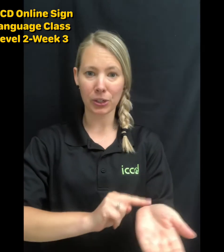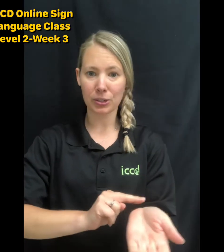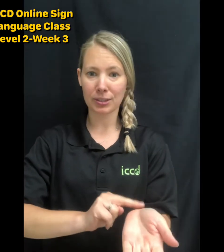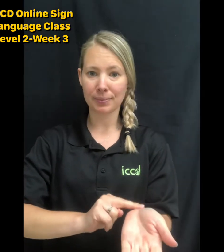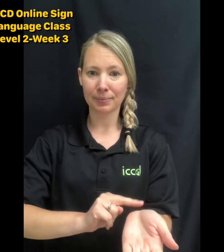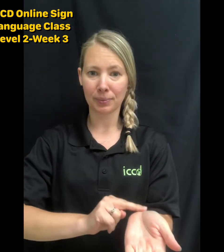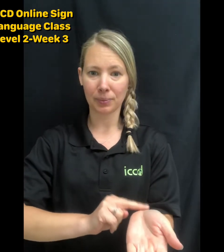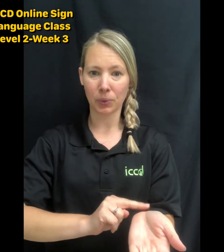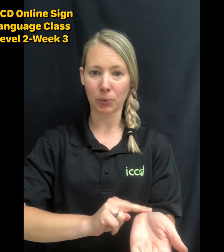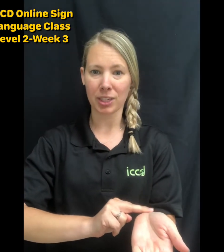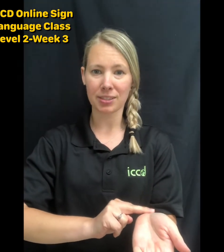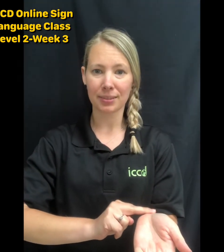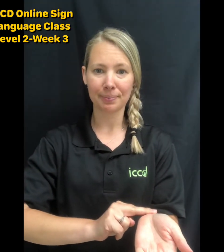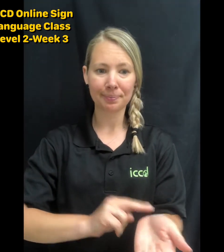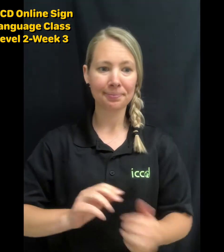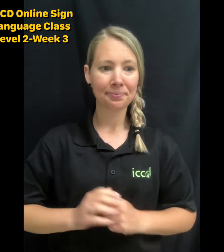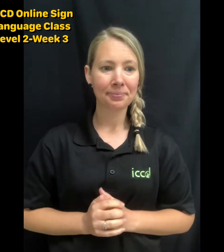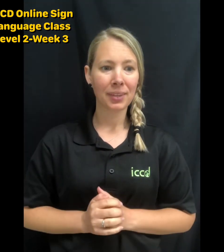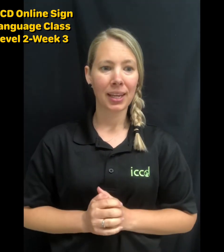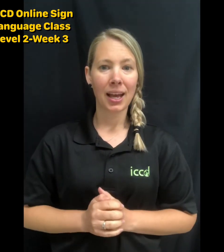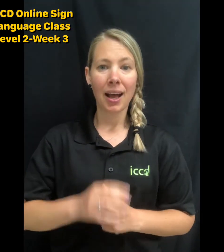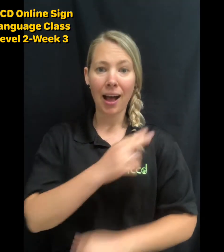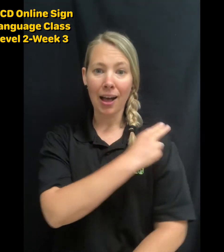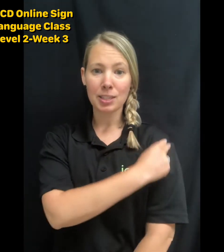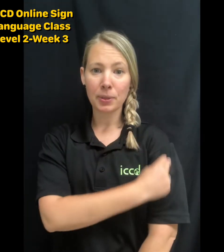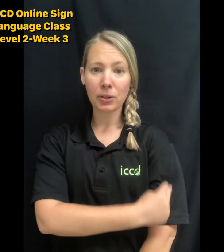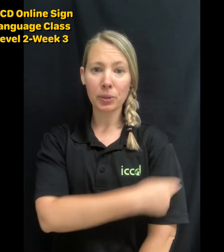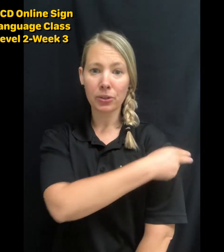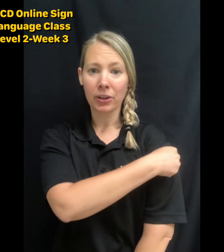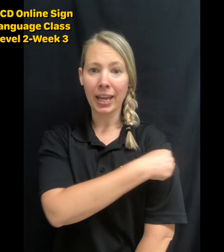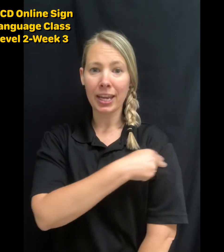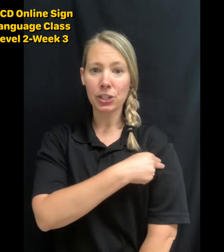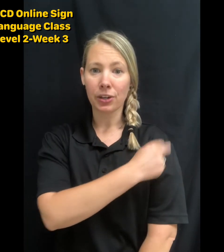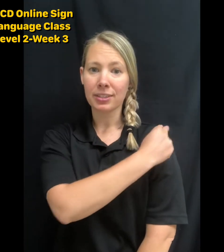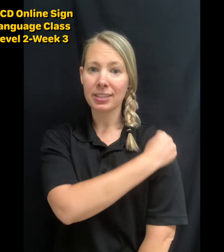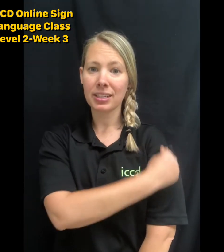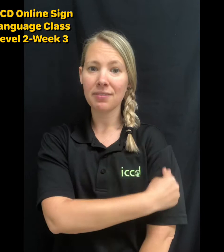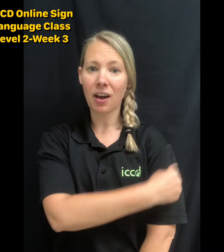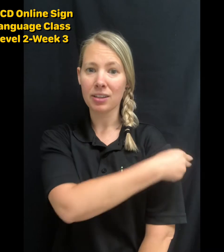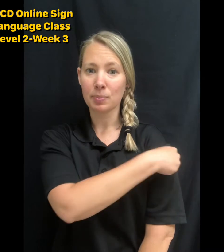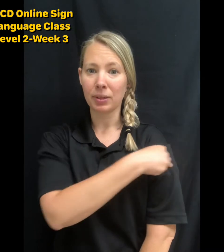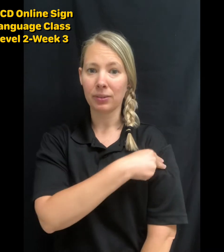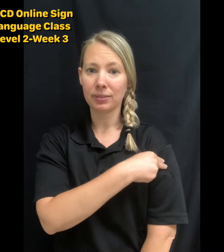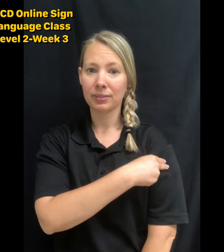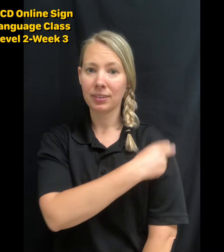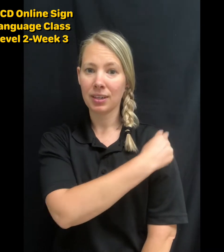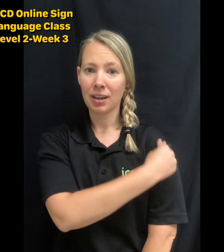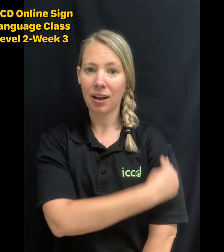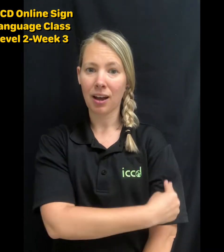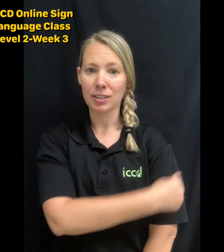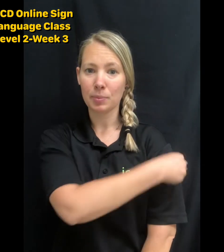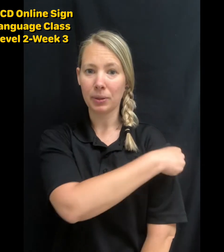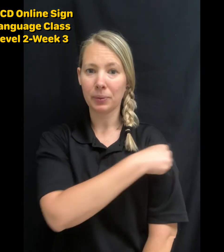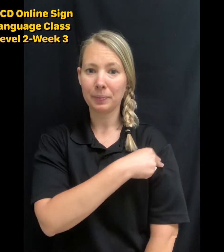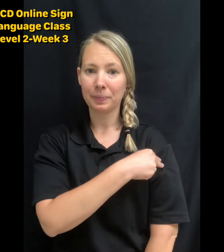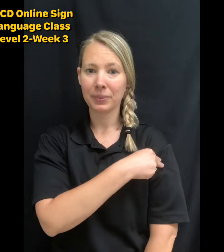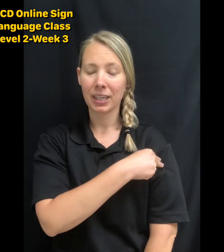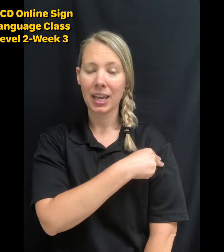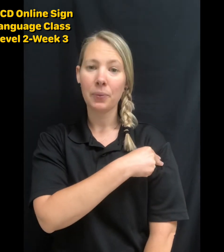Nurse. Or wrist. Hospital. We draw an H on the sleeve. Hospital. Hospital. We